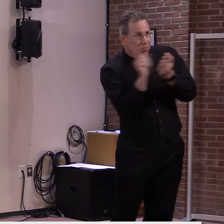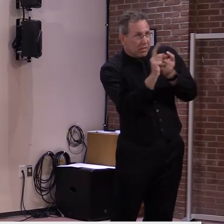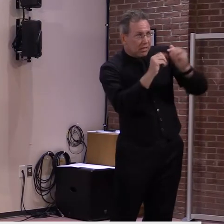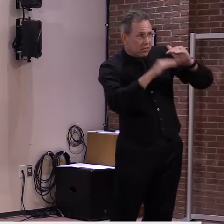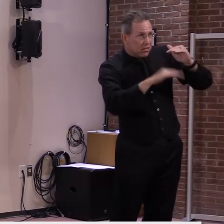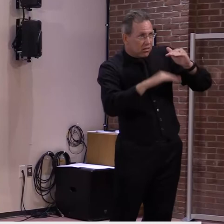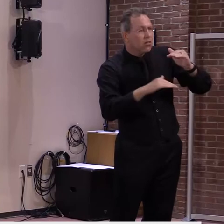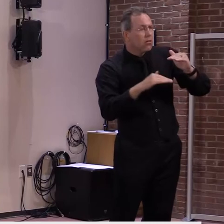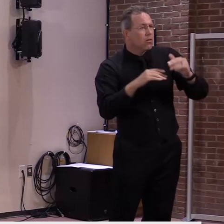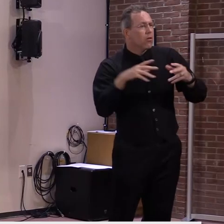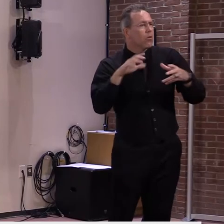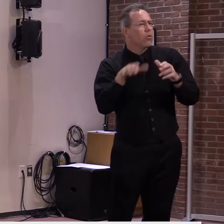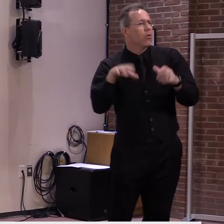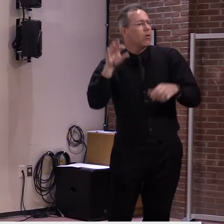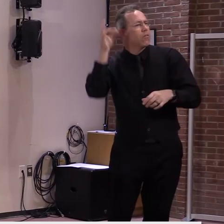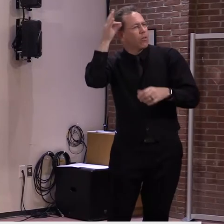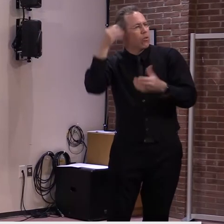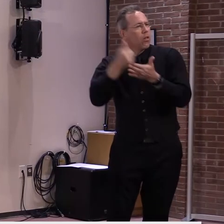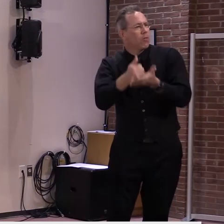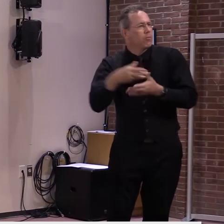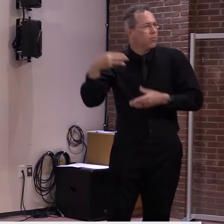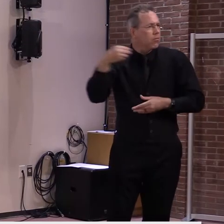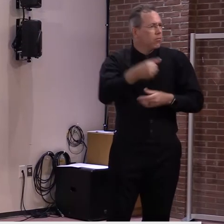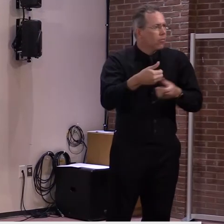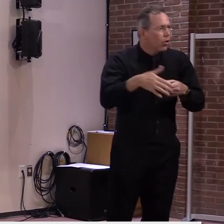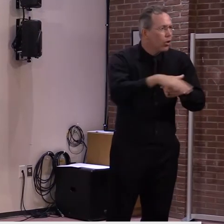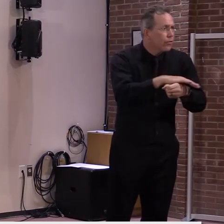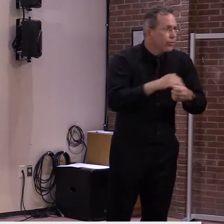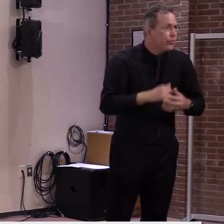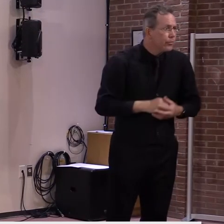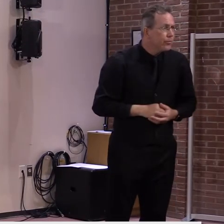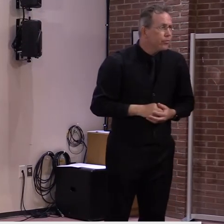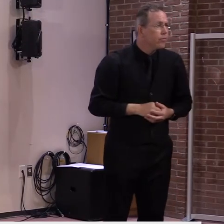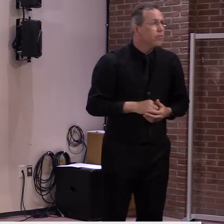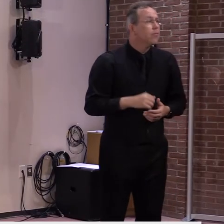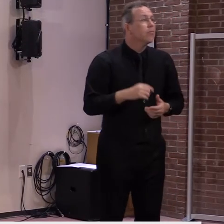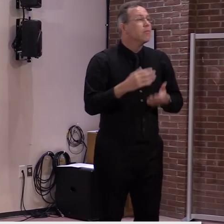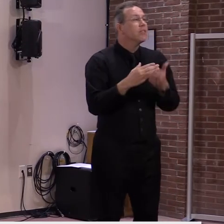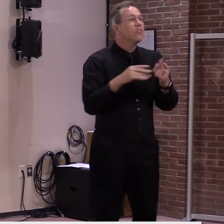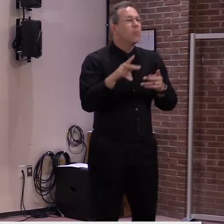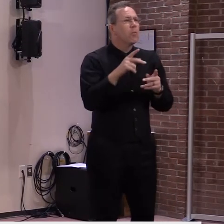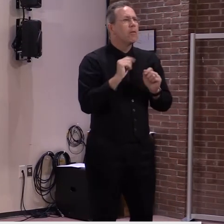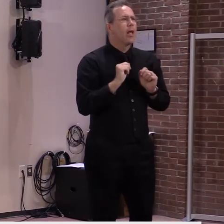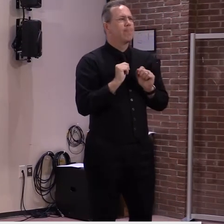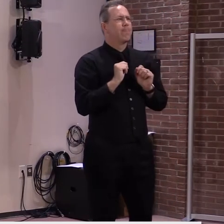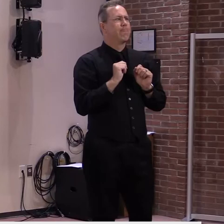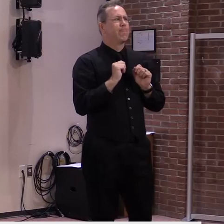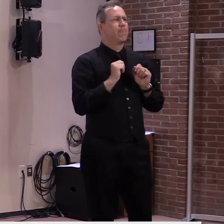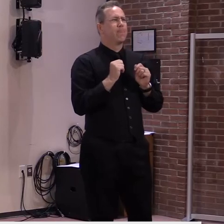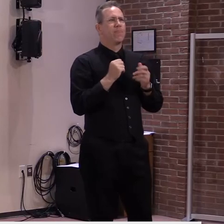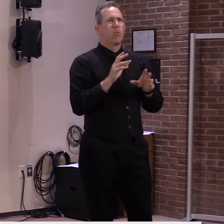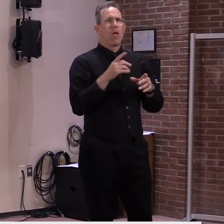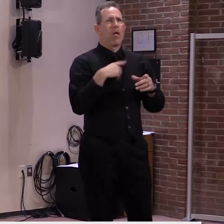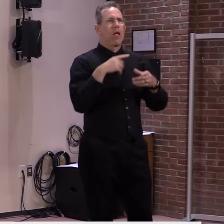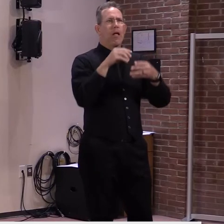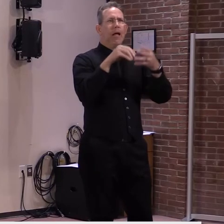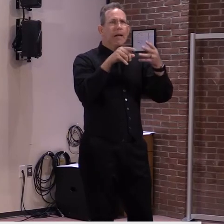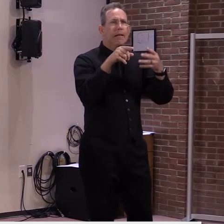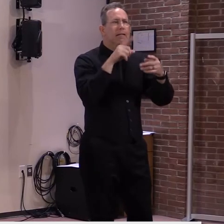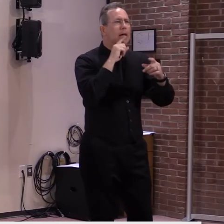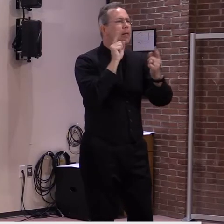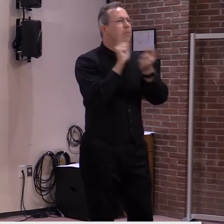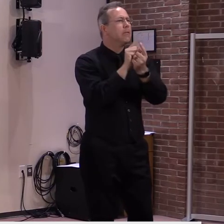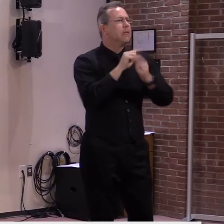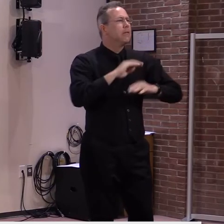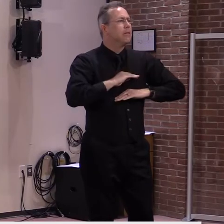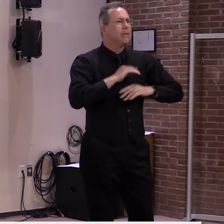Once you put those rules back into the program, there are going to be some that are not eligible for the hotel motel program.